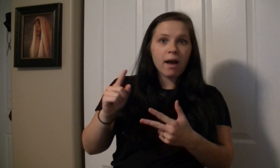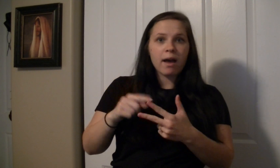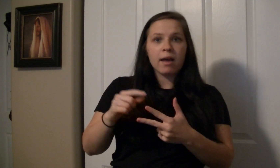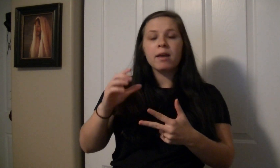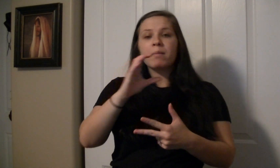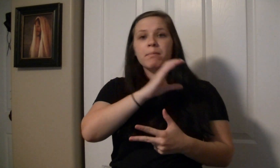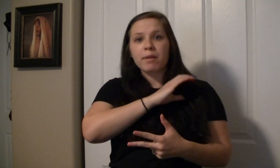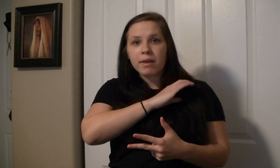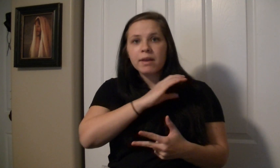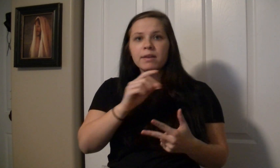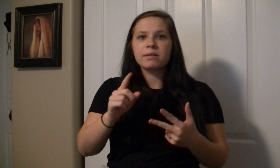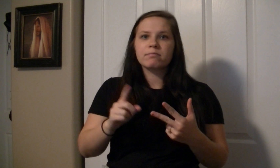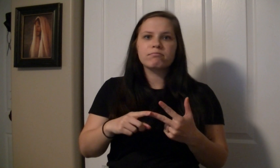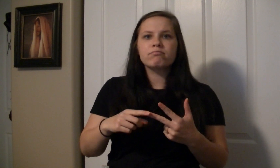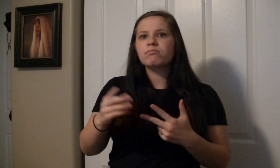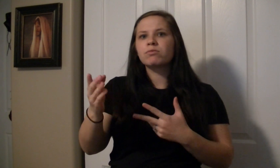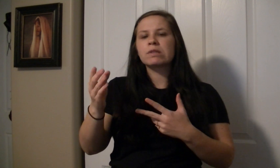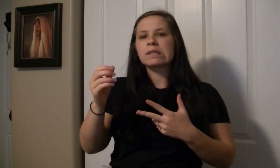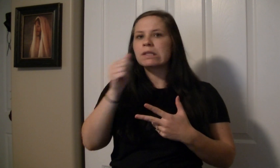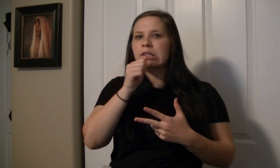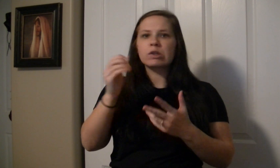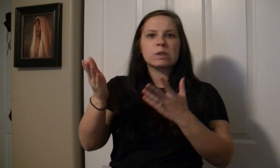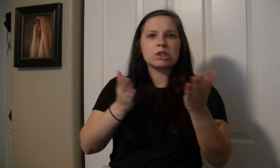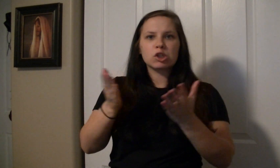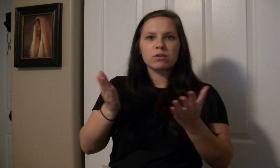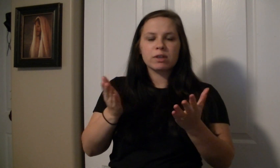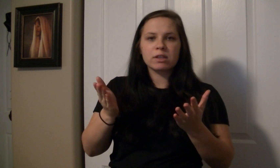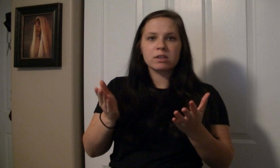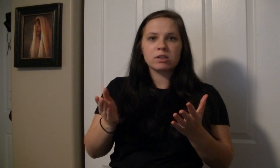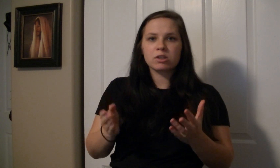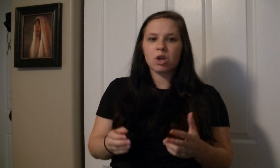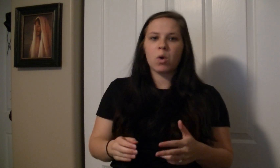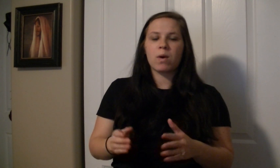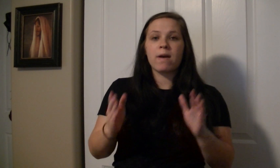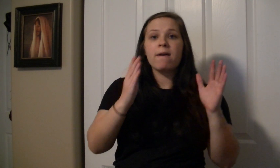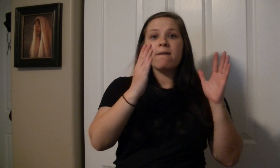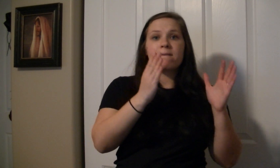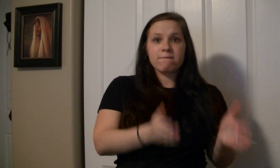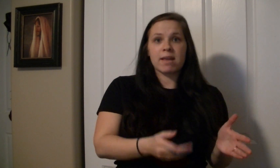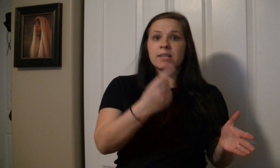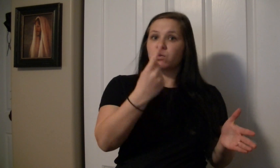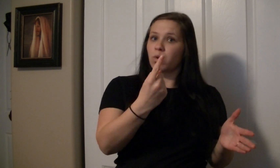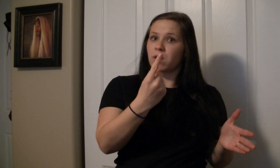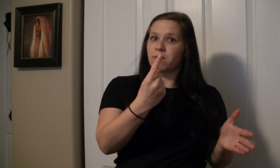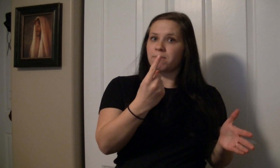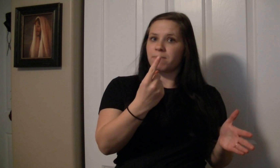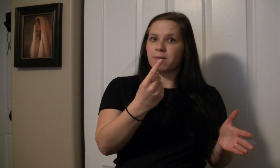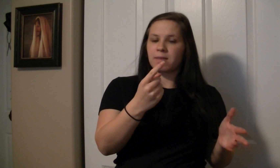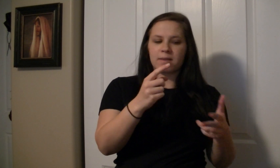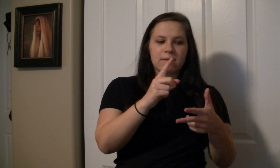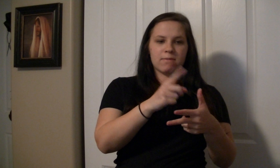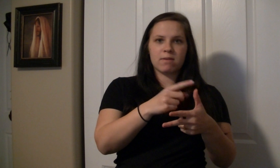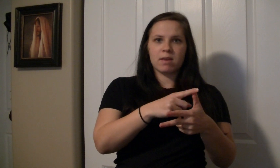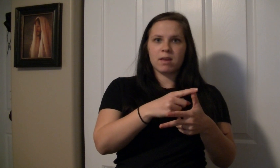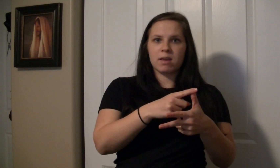with phase one. When a person is arrested, there's probable cause to believe that he or she has committed a